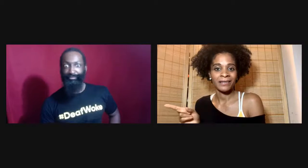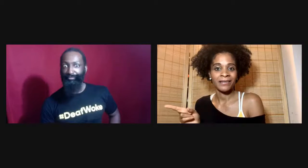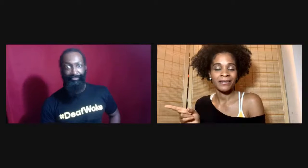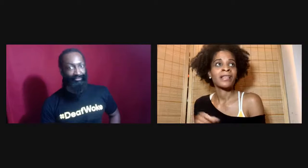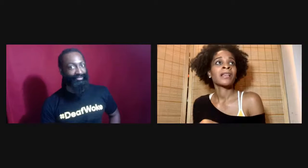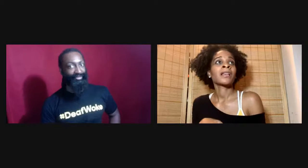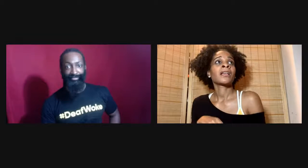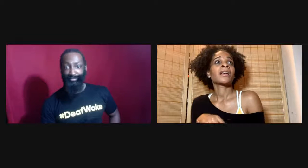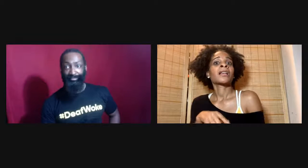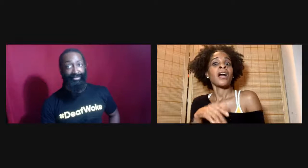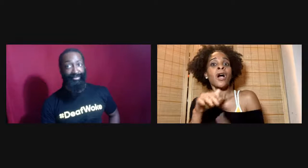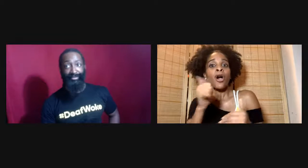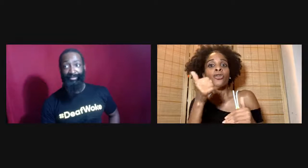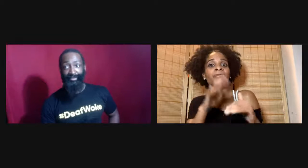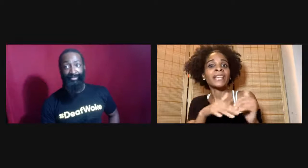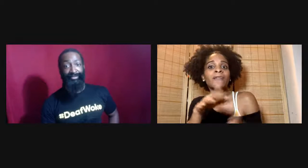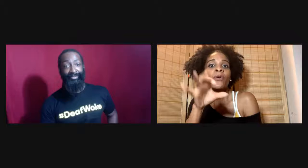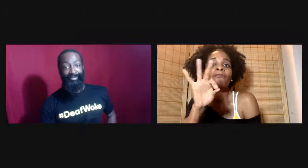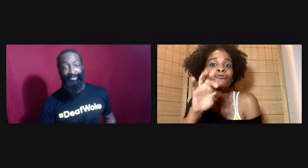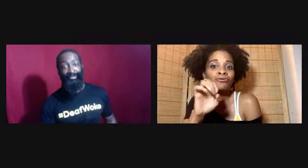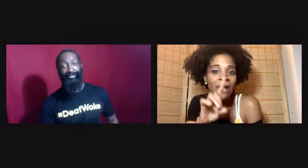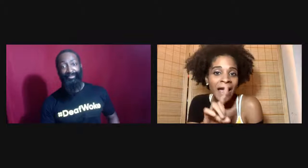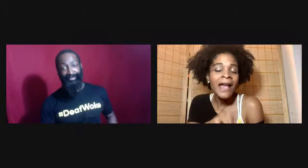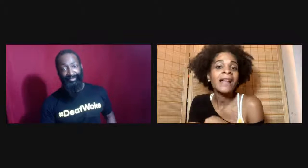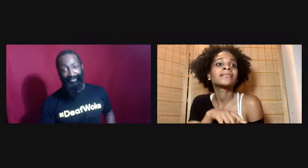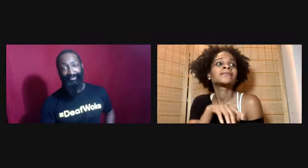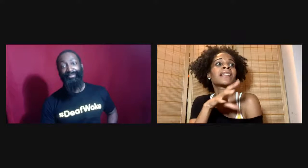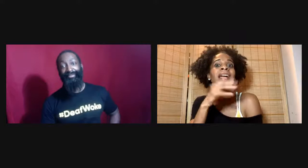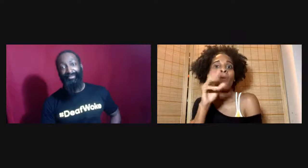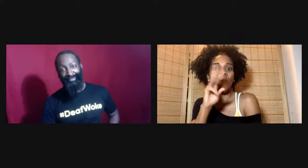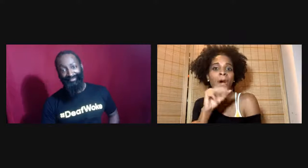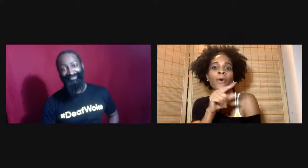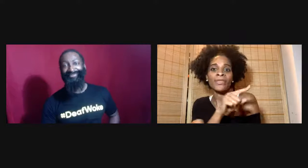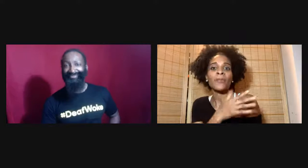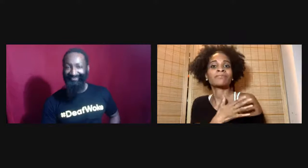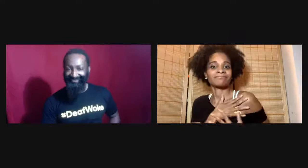So that was really an inspiration for me.